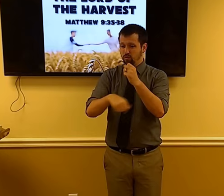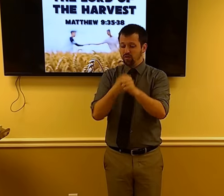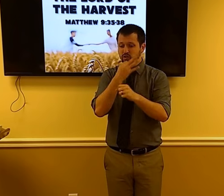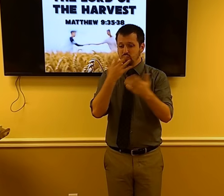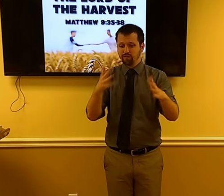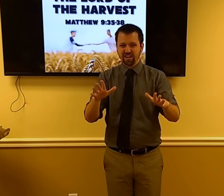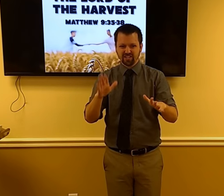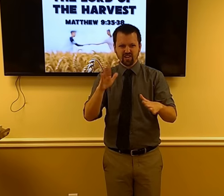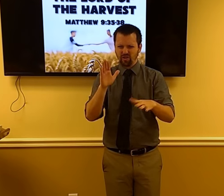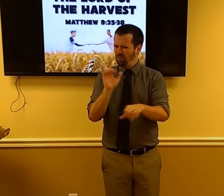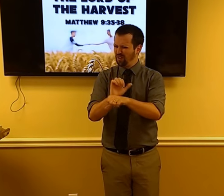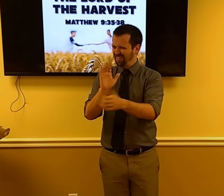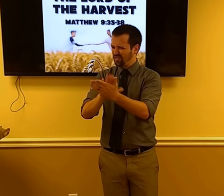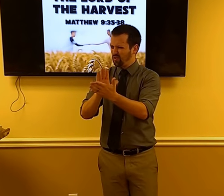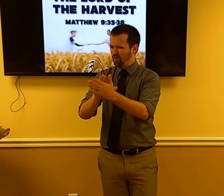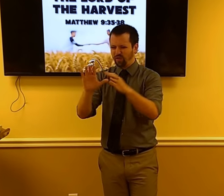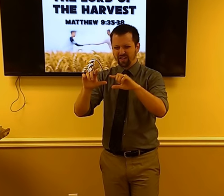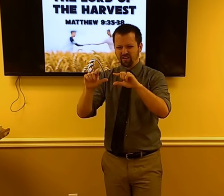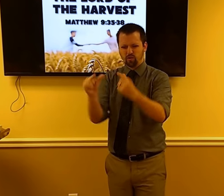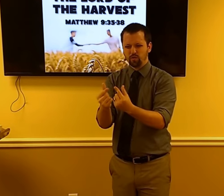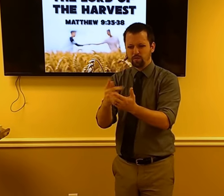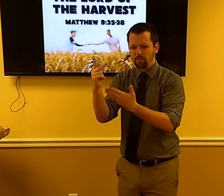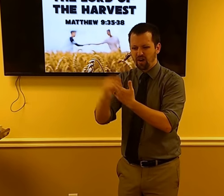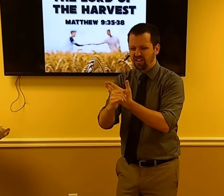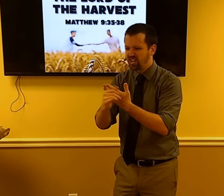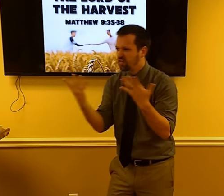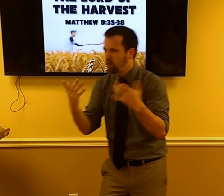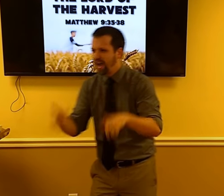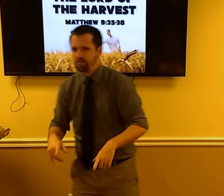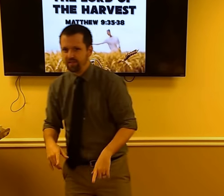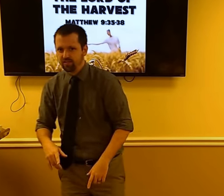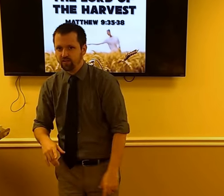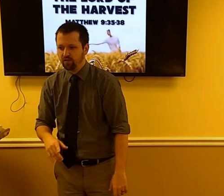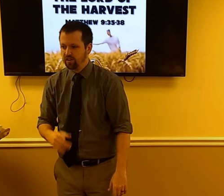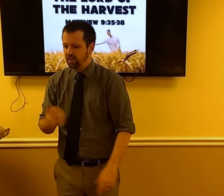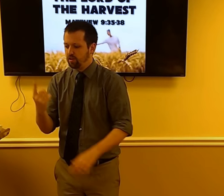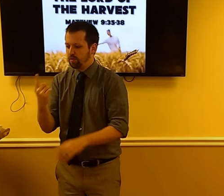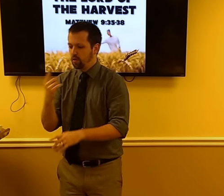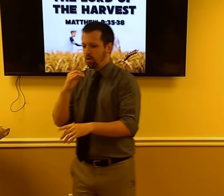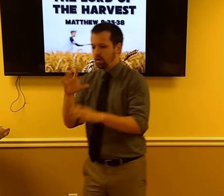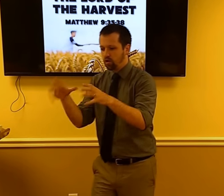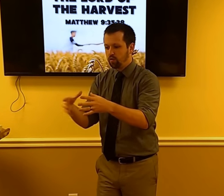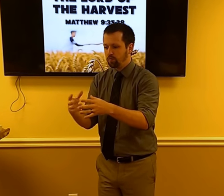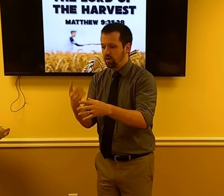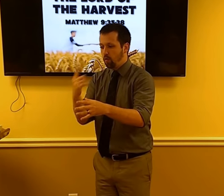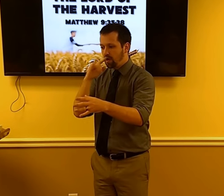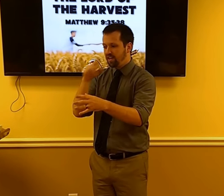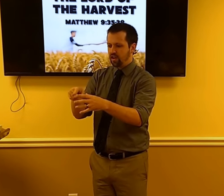School year soon finished. It works in school for group projects. What happens? There'll be a group, you know, one kid, you